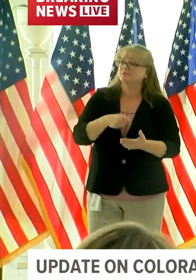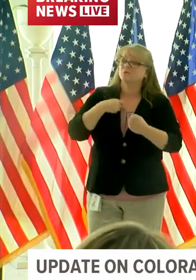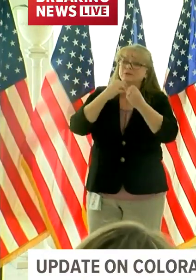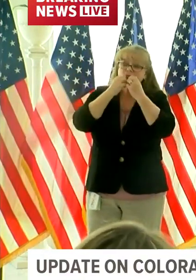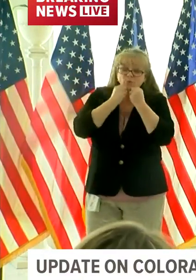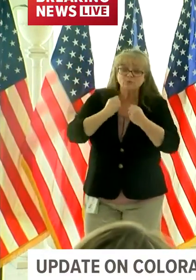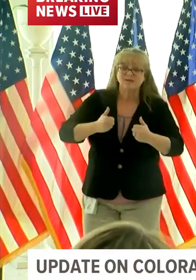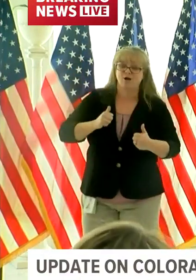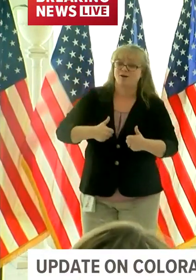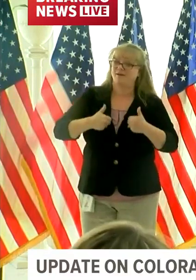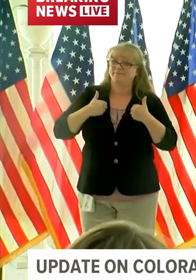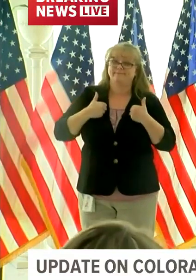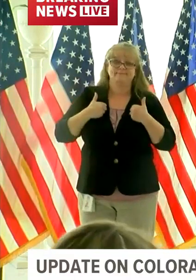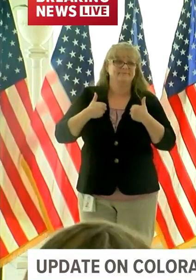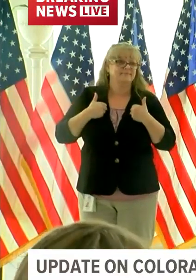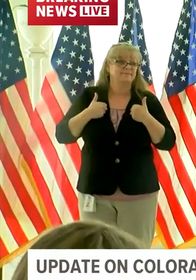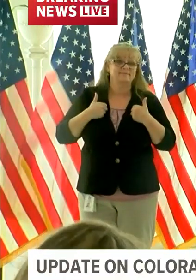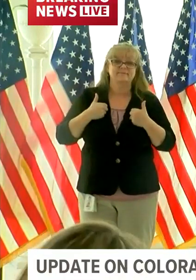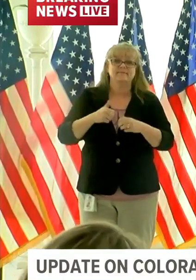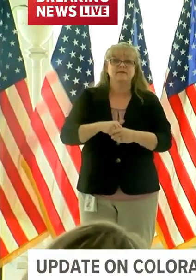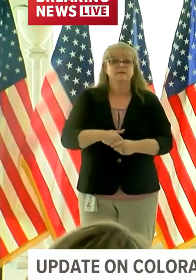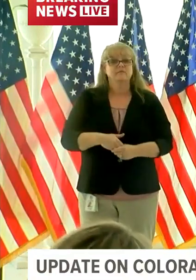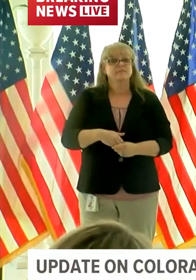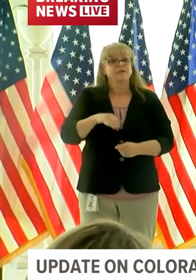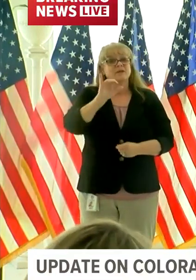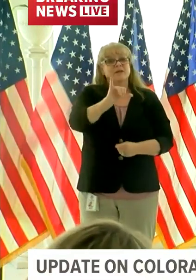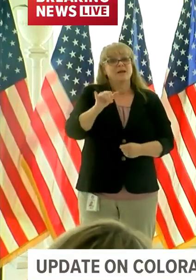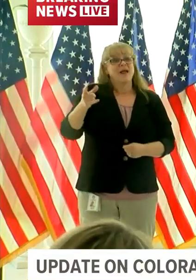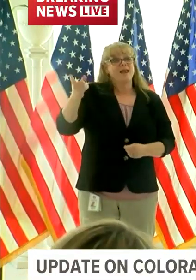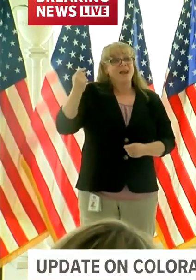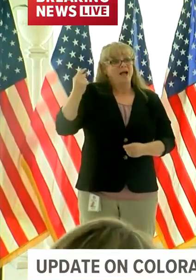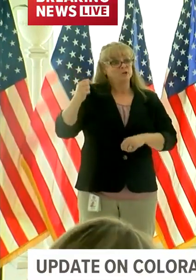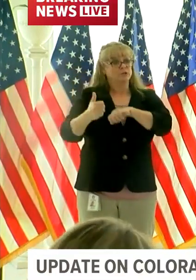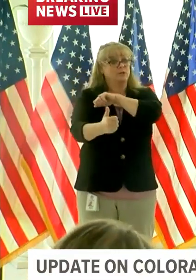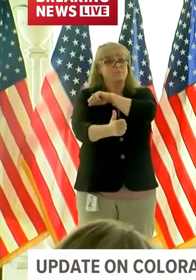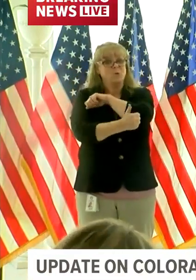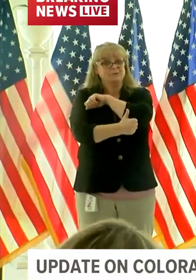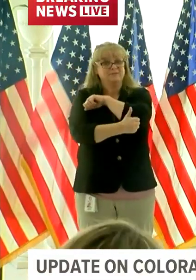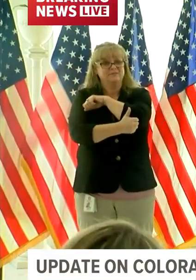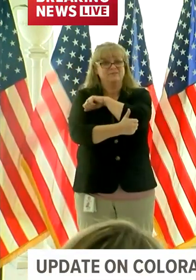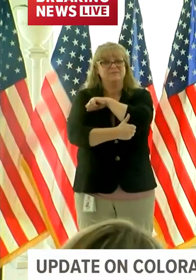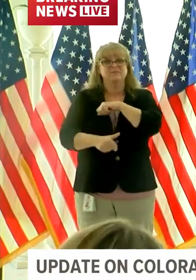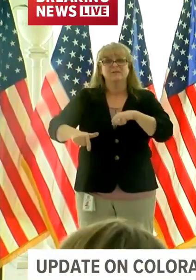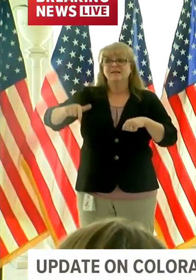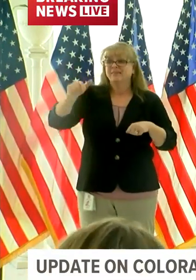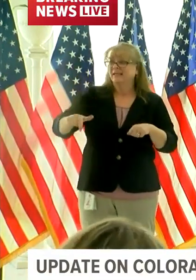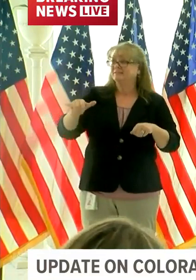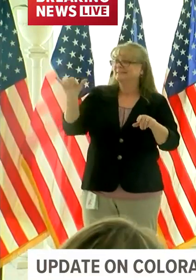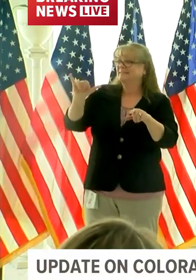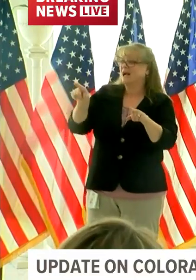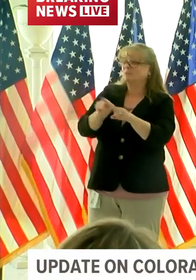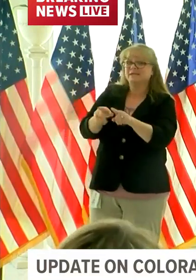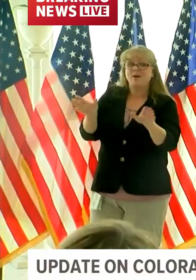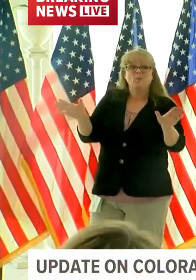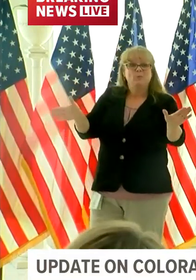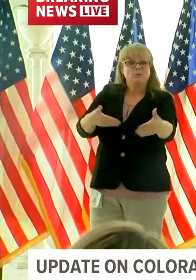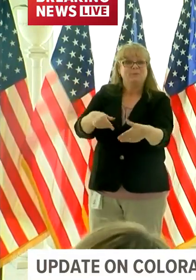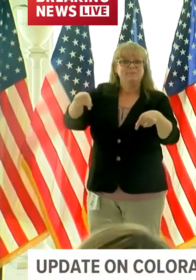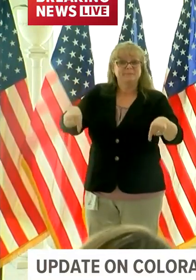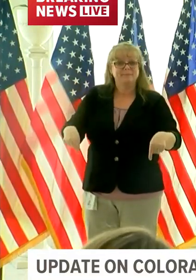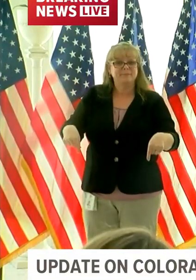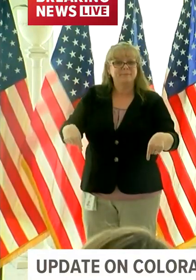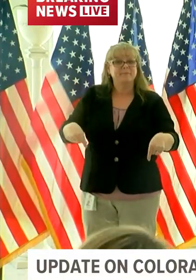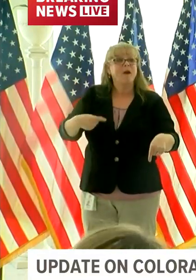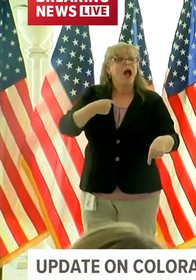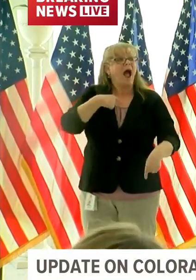just a year ago, last Passover, that in this very hall that we stand in here at the Governor's Mansion, I hosted, as the first